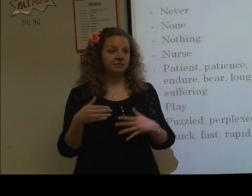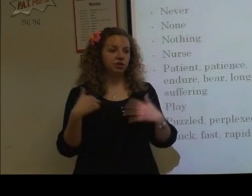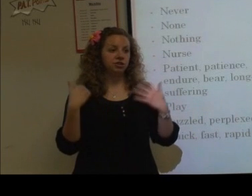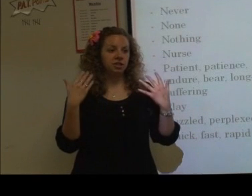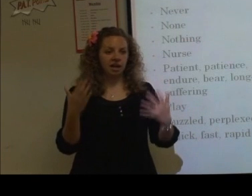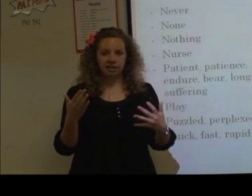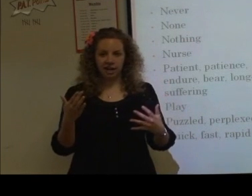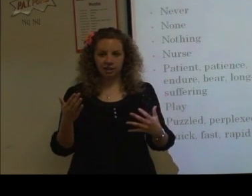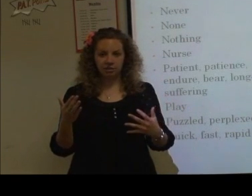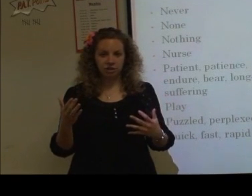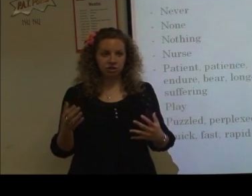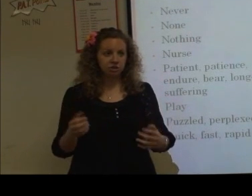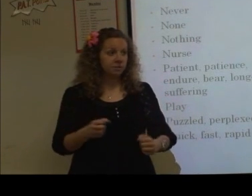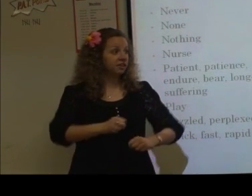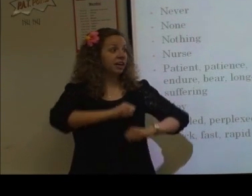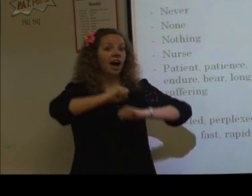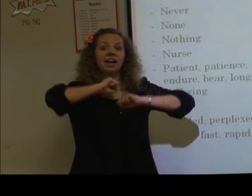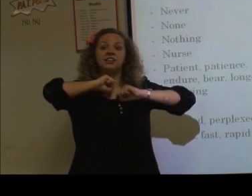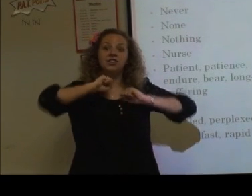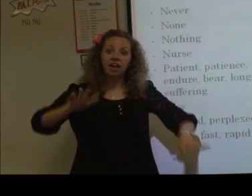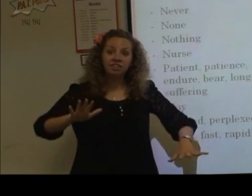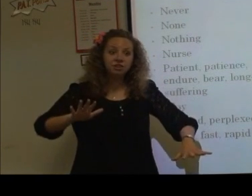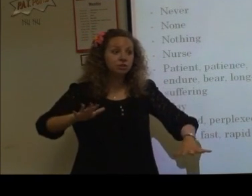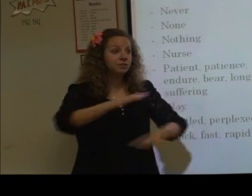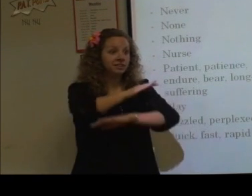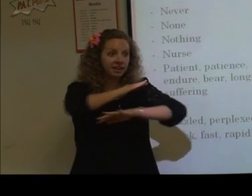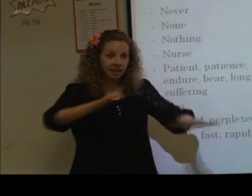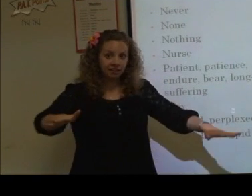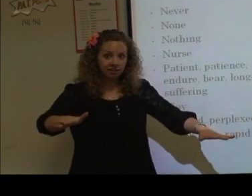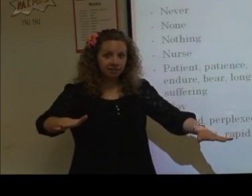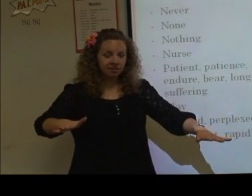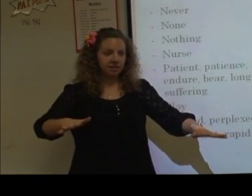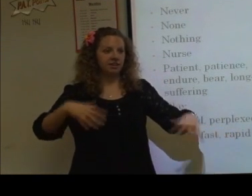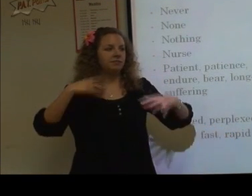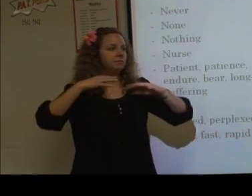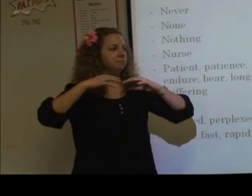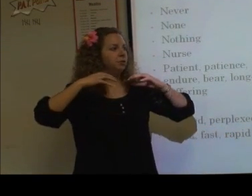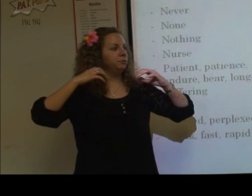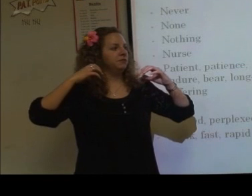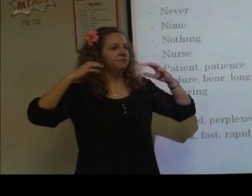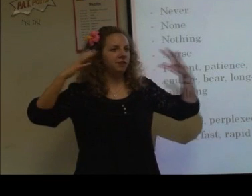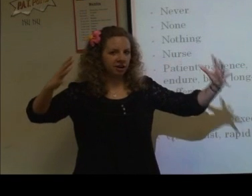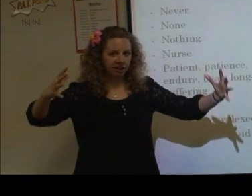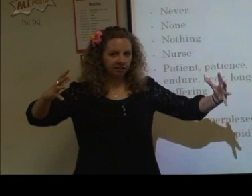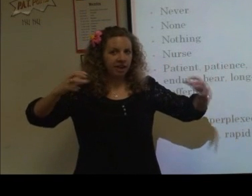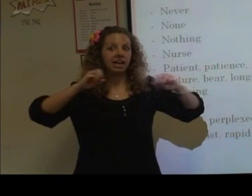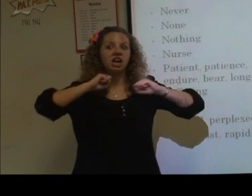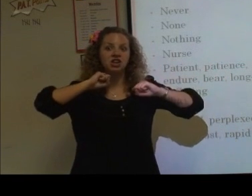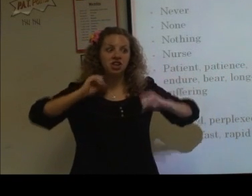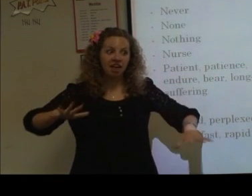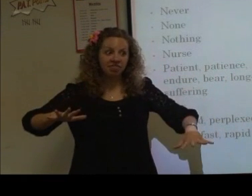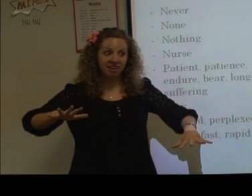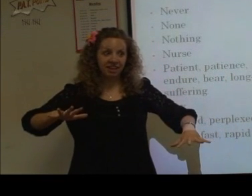if you're denying an accusation or something, like I had nothing to do with it, like you're being very like nothing,